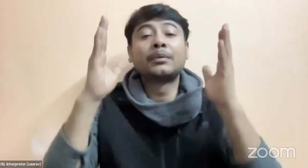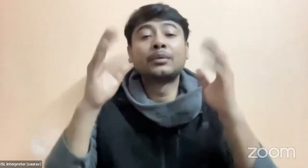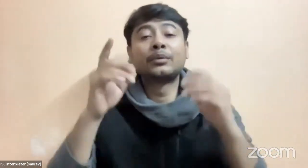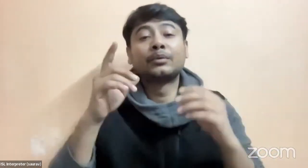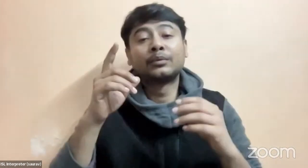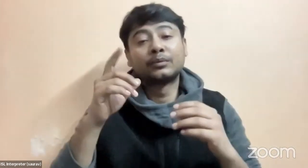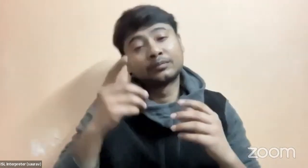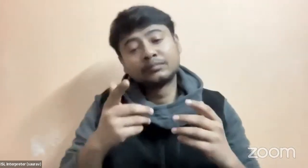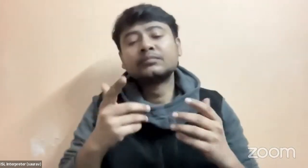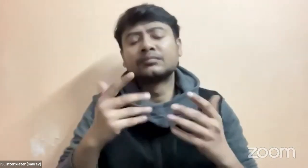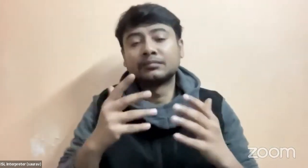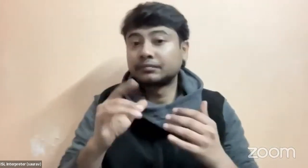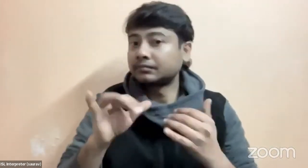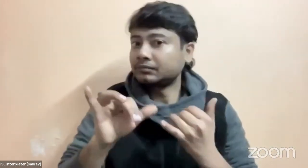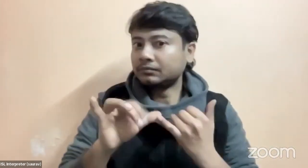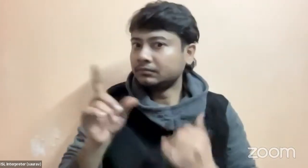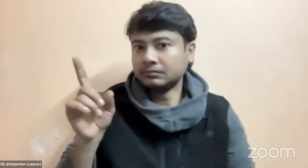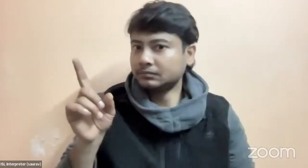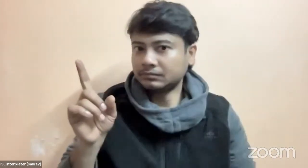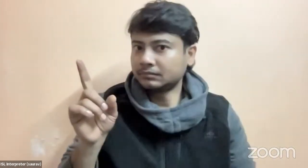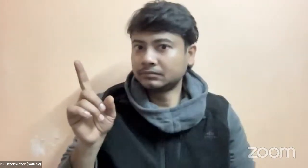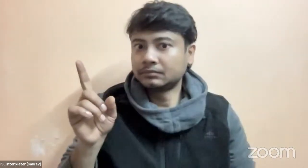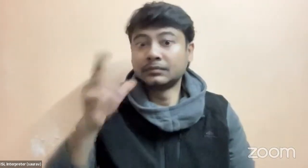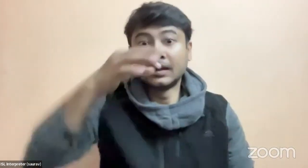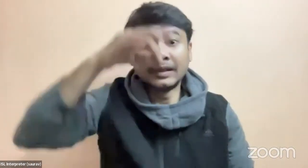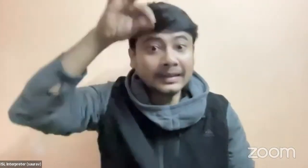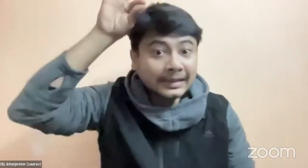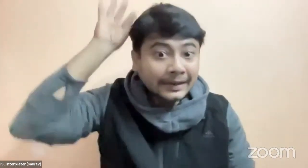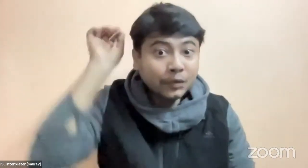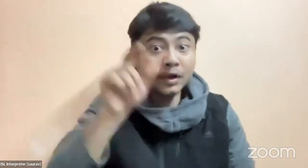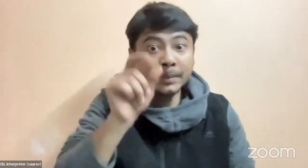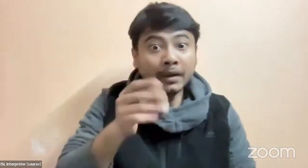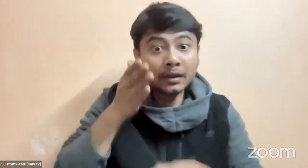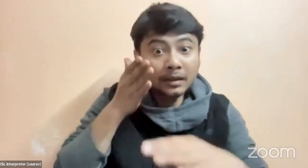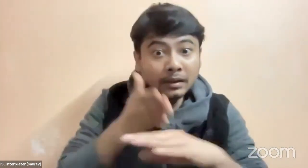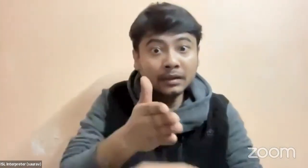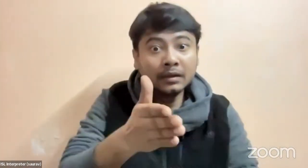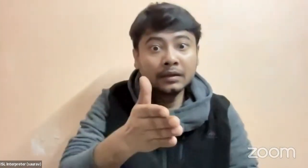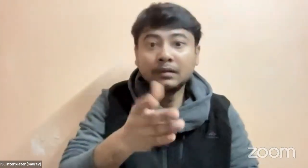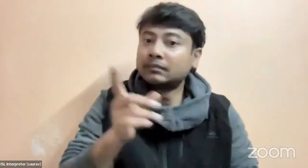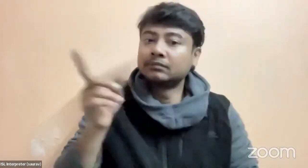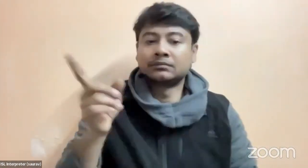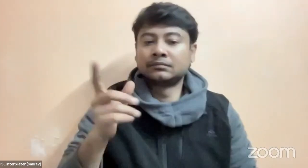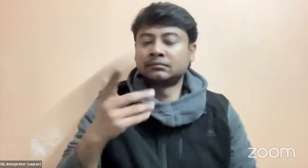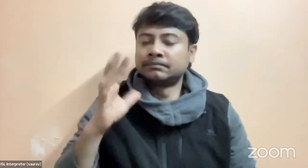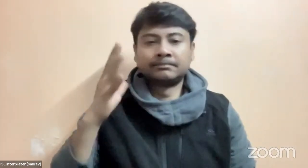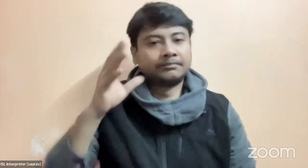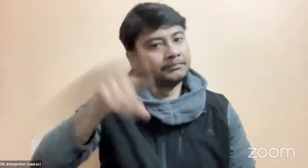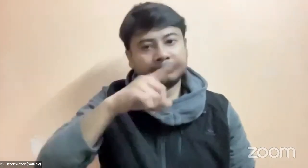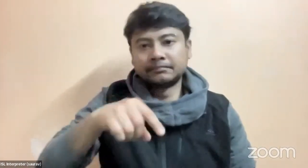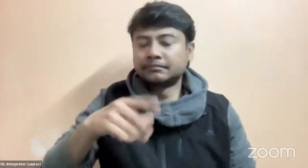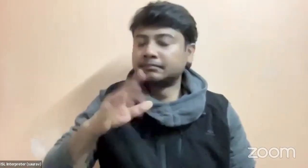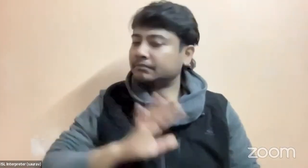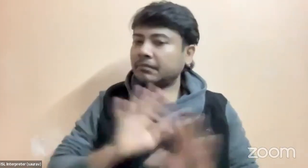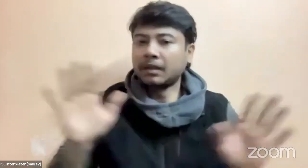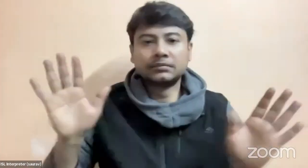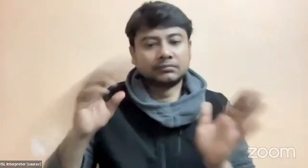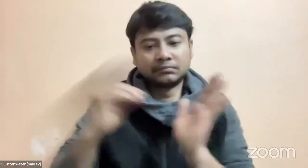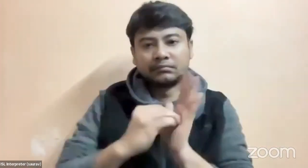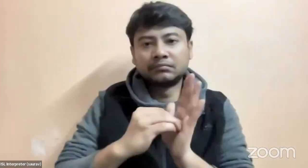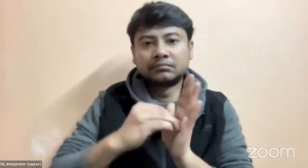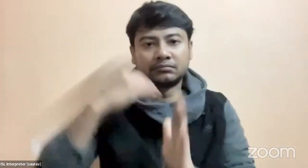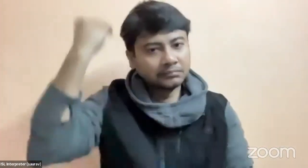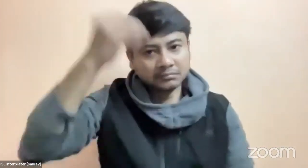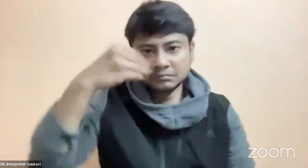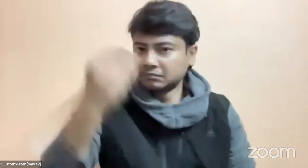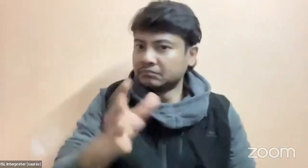you. One of such pastimes we will deal in our future sessions. When Lord Gauranga became